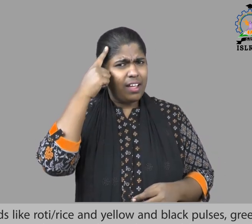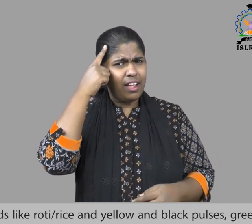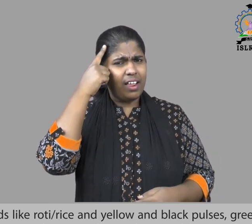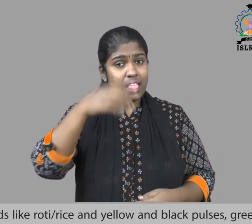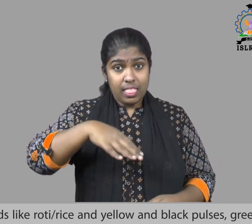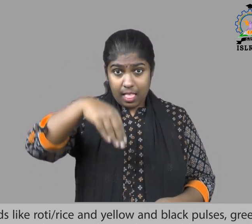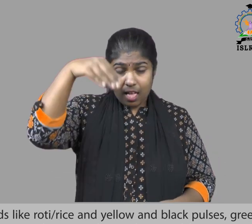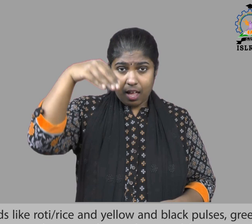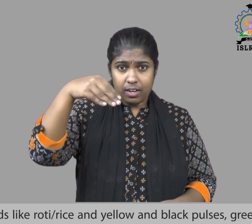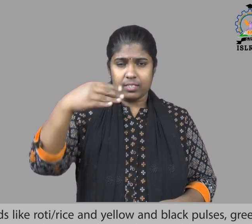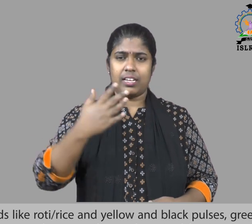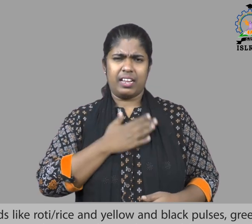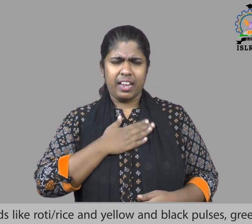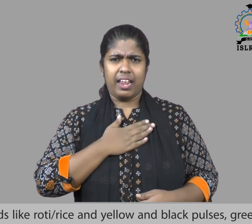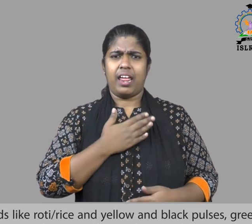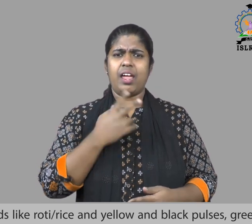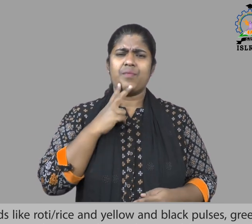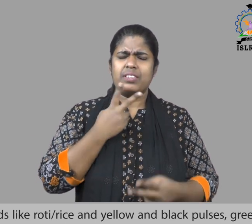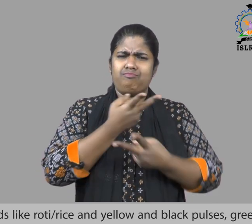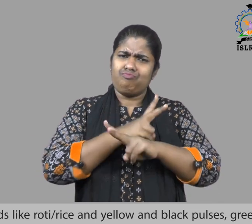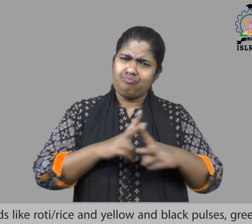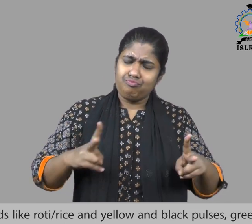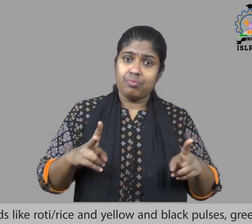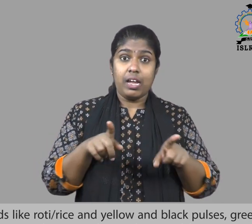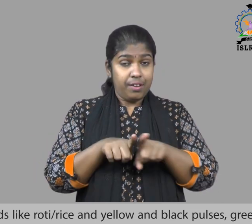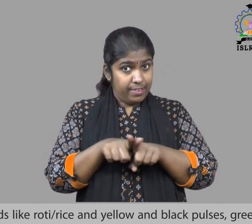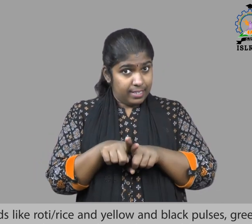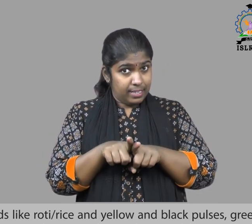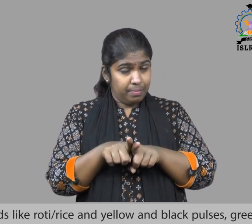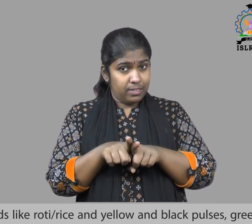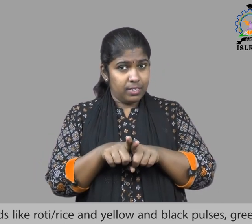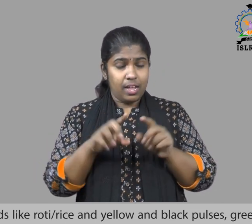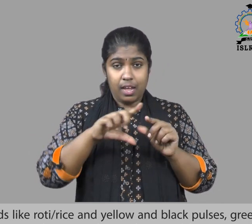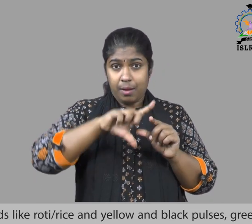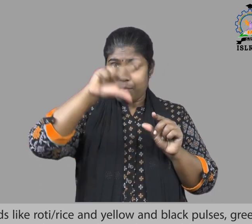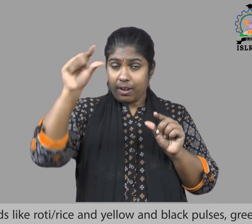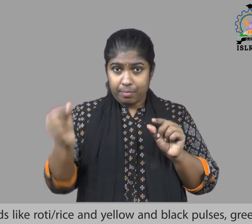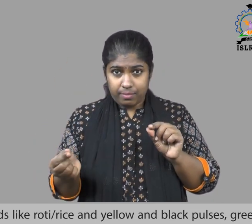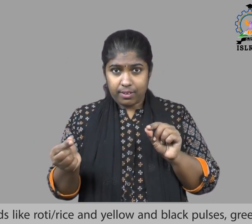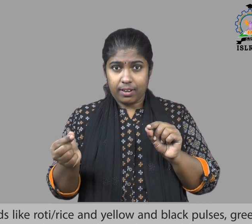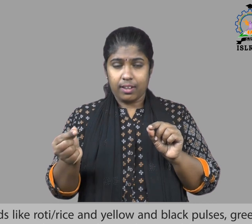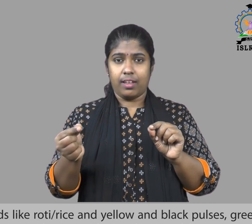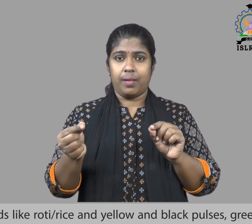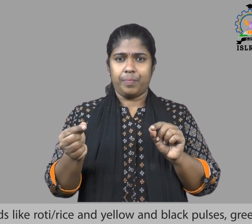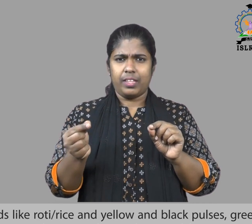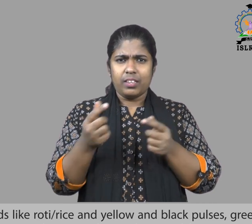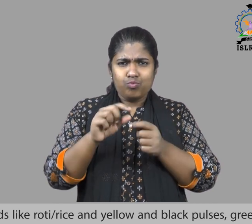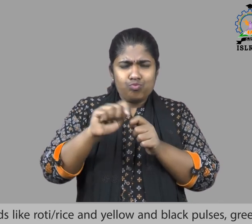pulses, green leafy vegetables such as spinach, fenugreek, mustard,